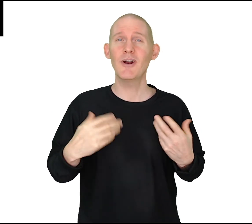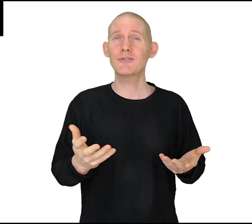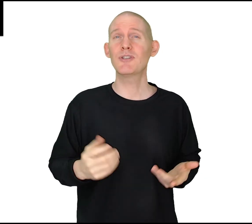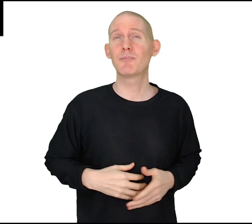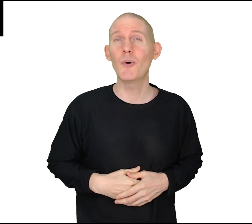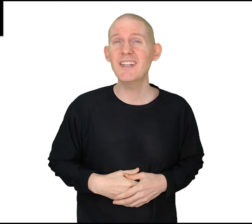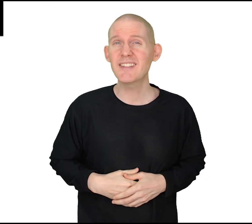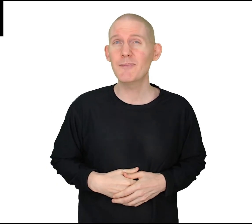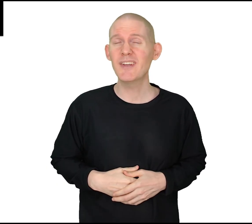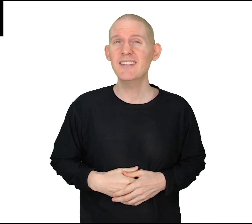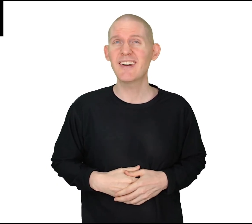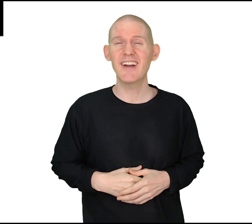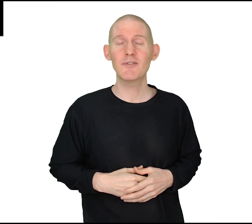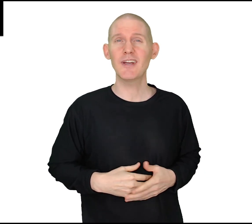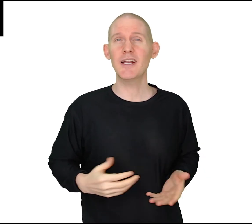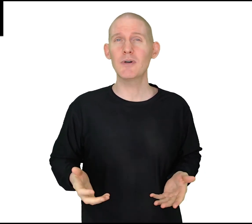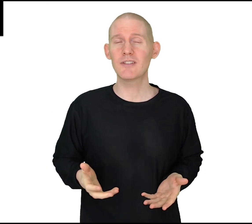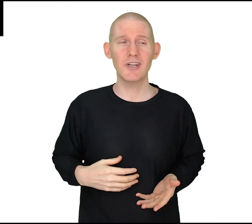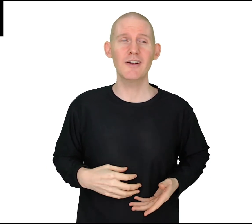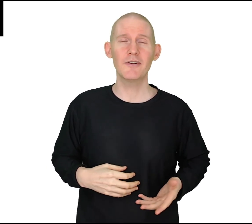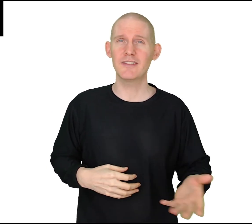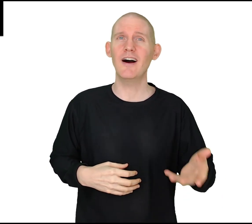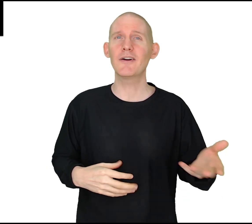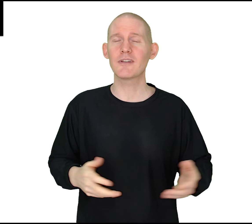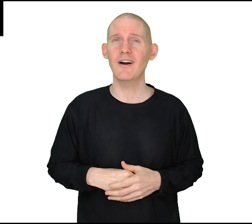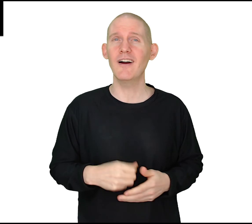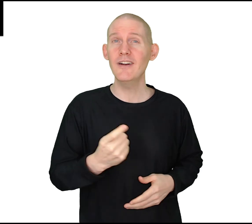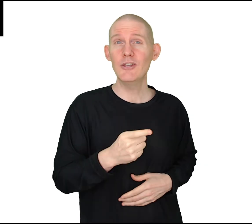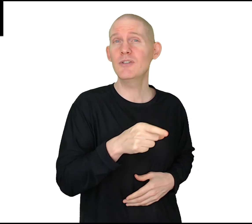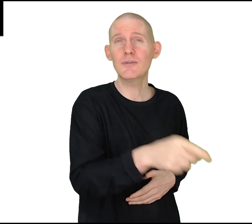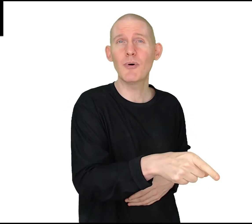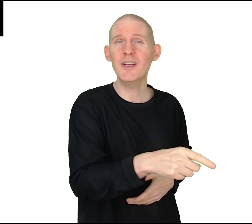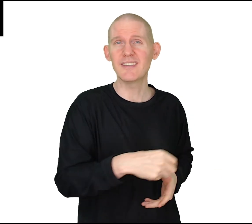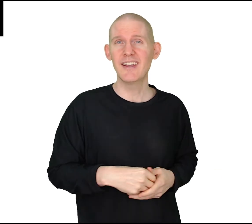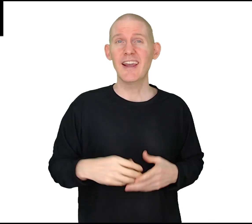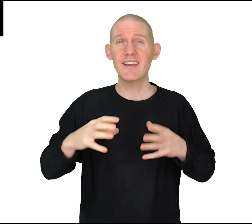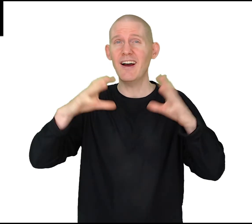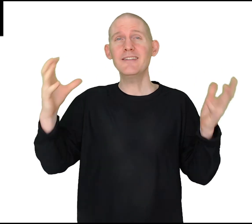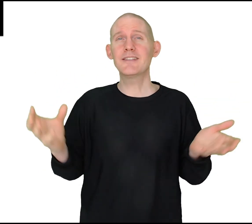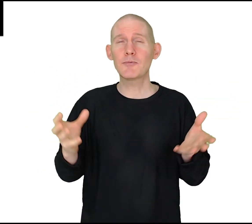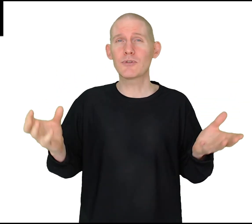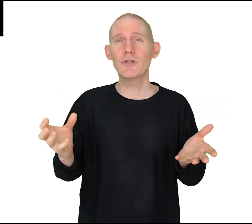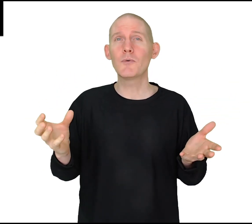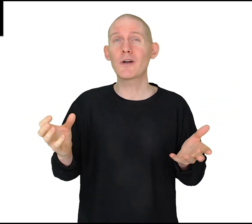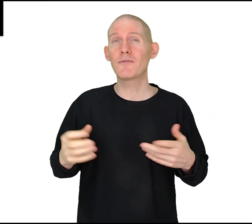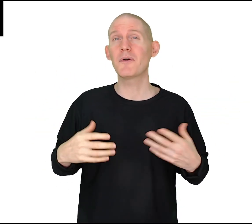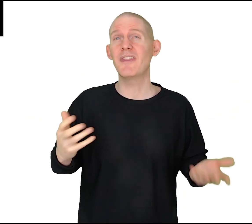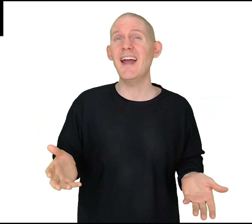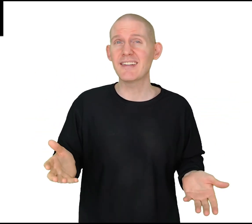just point at something, all right? If you're talking about the chair or the dog or the car, you could just point, and the concept will still work for that,